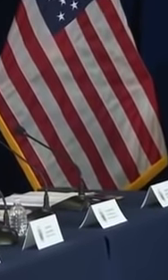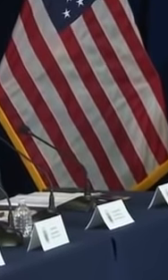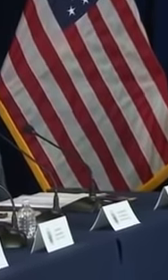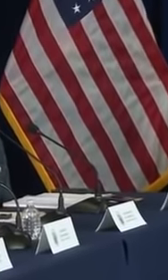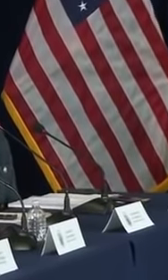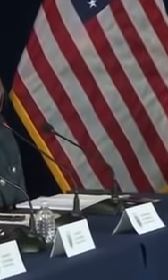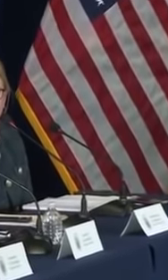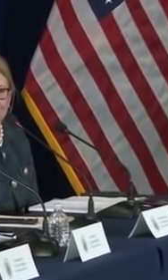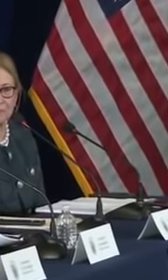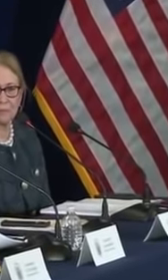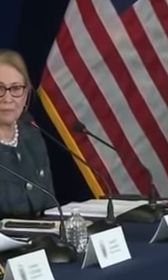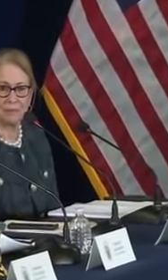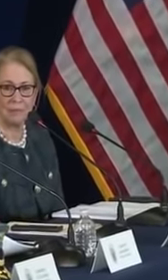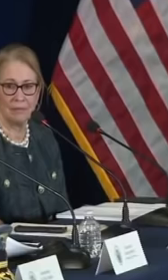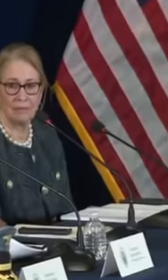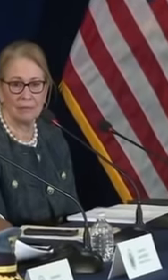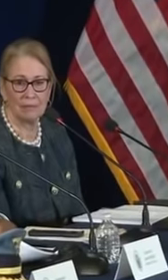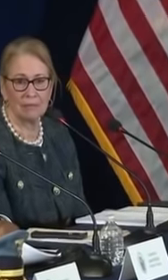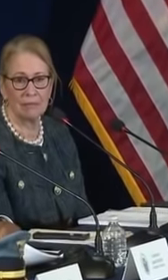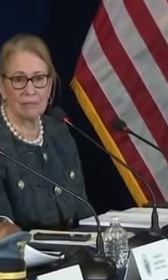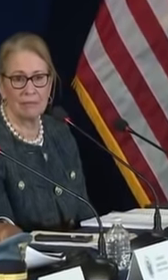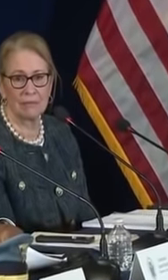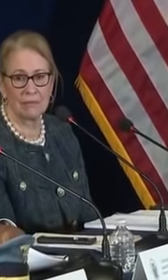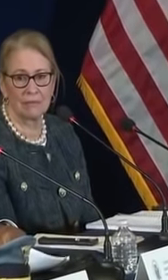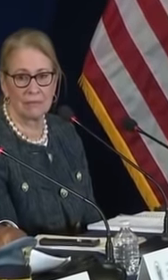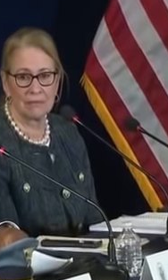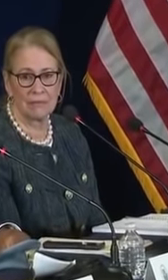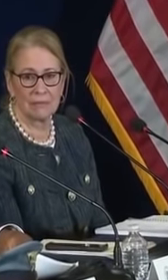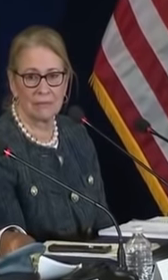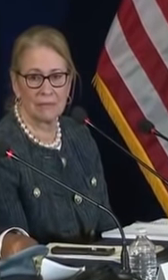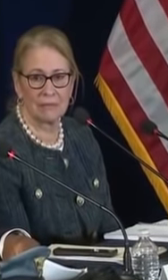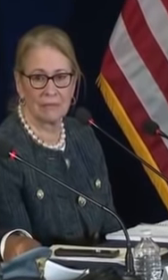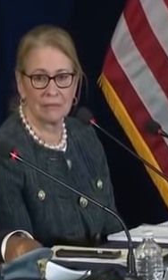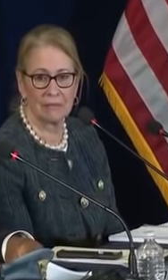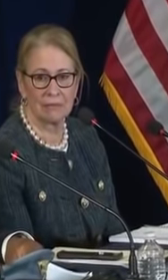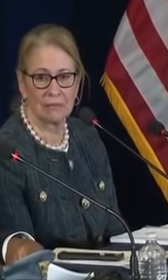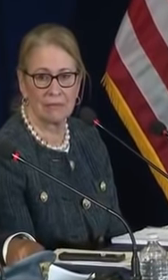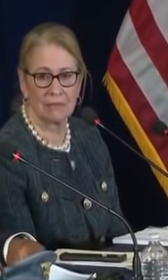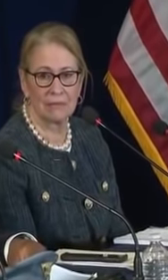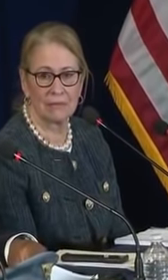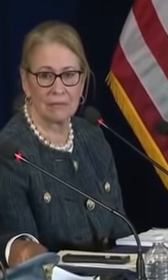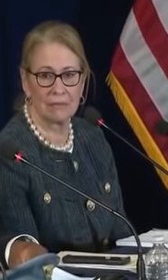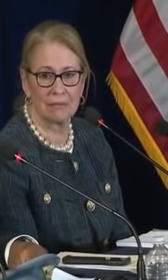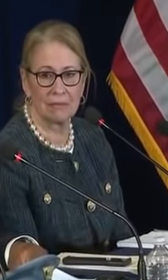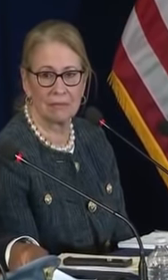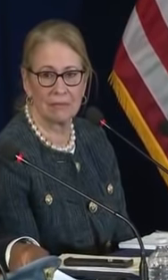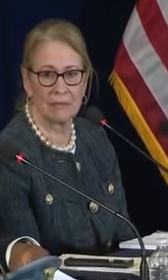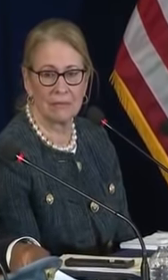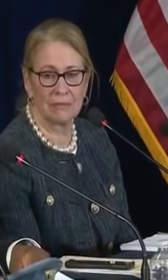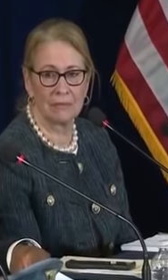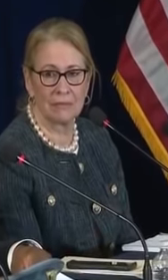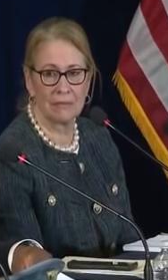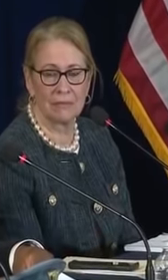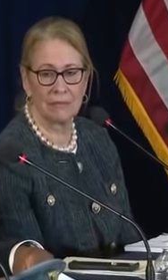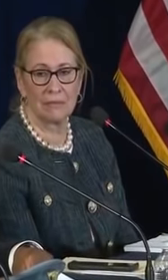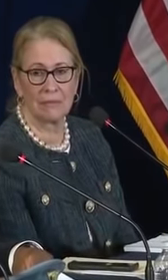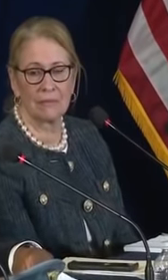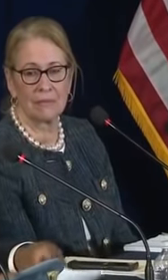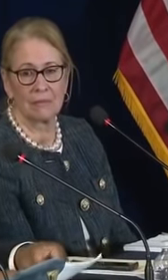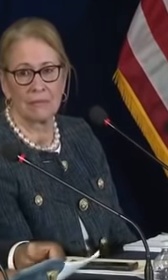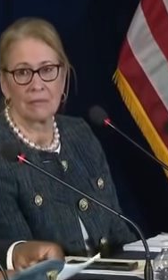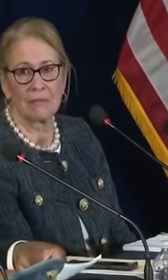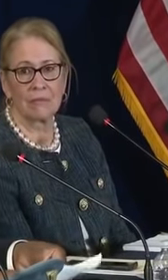COVID-19. These efforts to aggressively mitigate the spread of the virus would not be possible without the Department of Health's expertise guiding us every